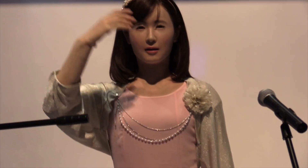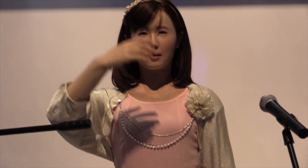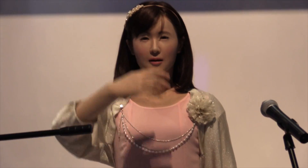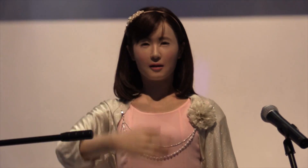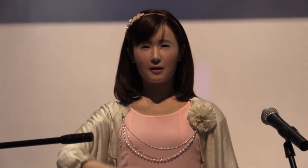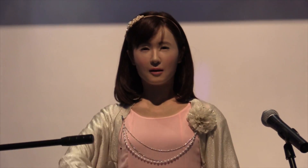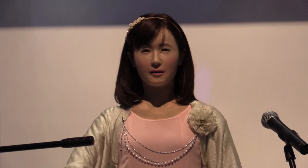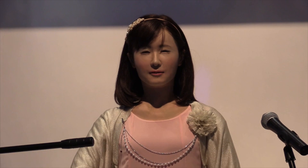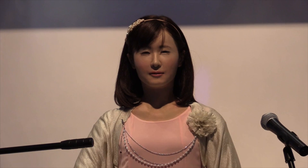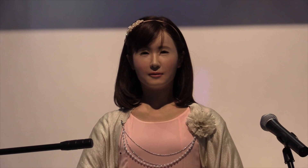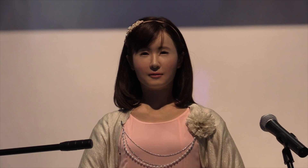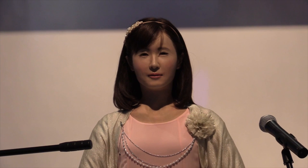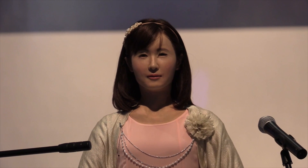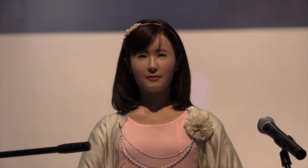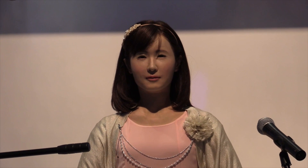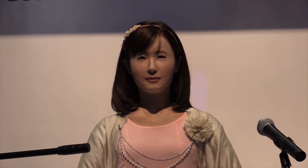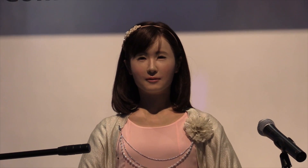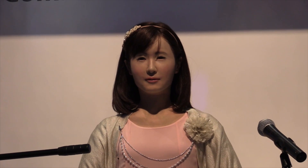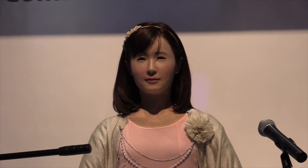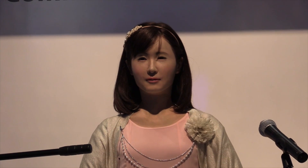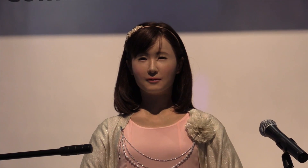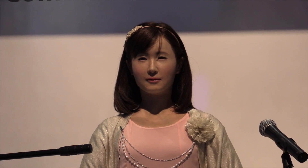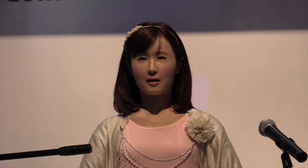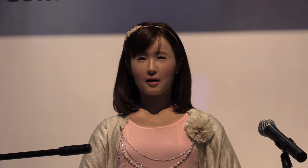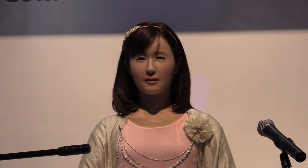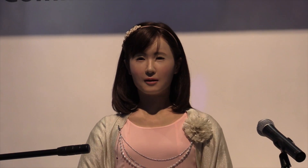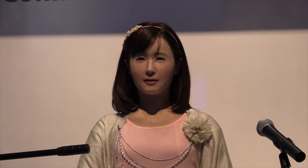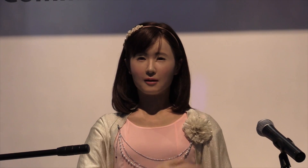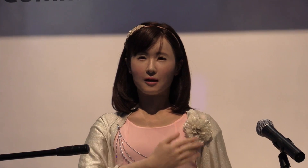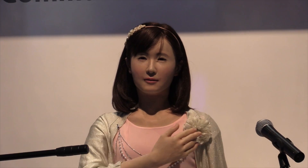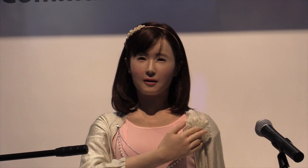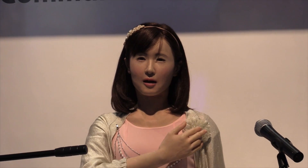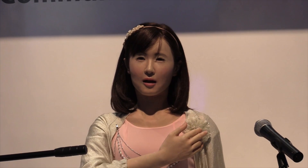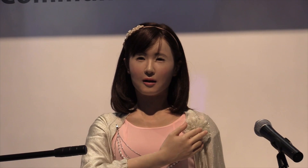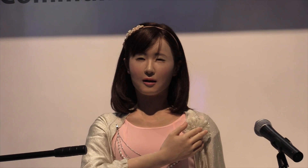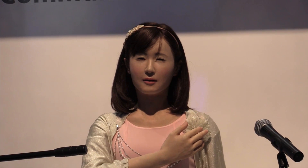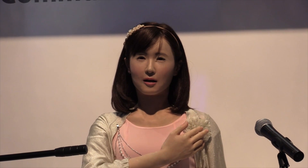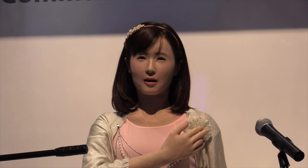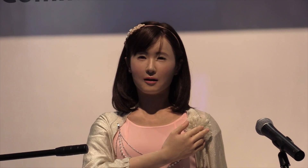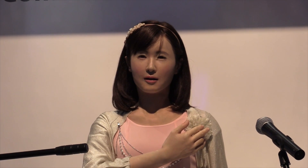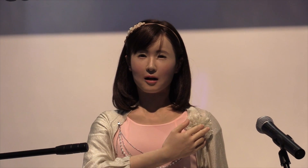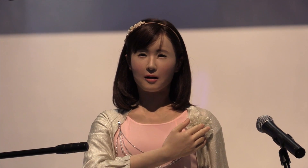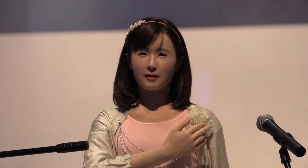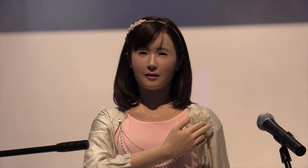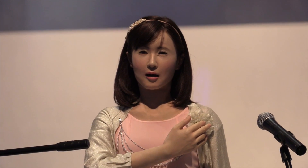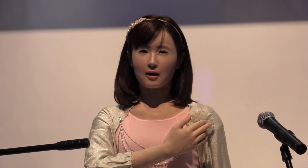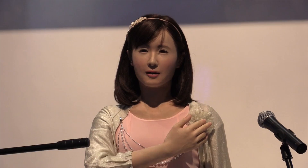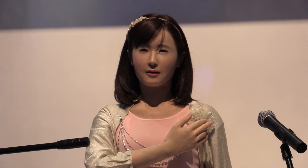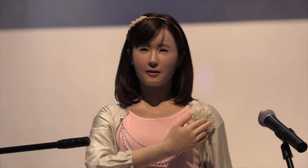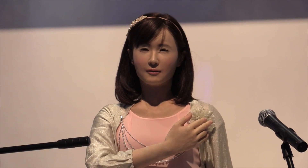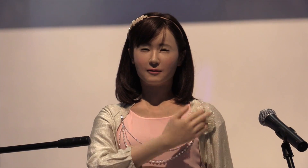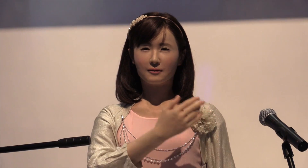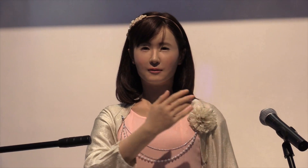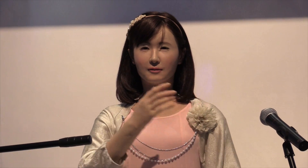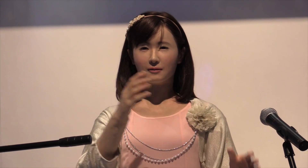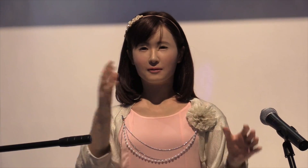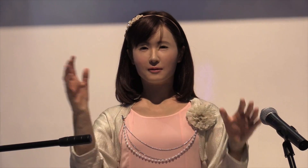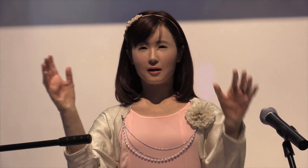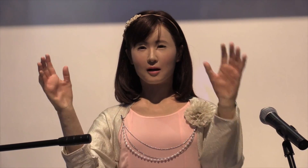inches. My movements are controlled by pneumatics. There